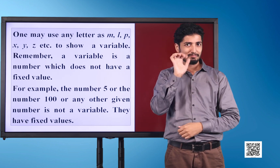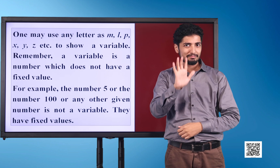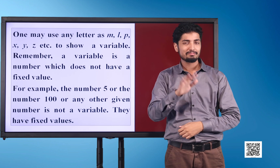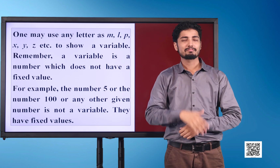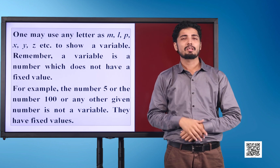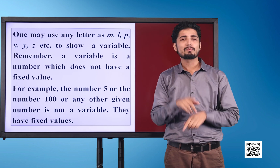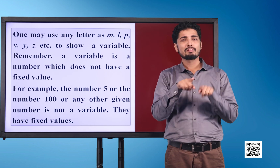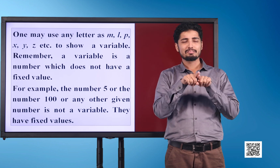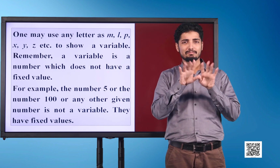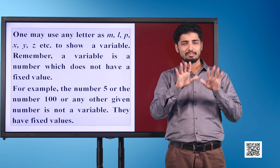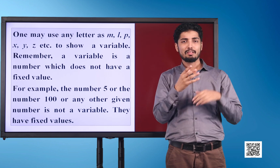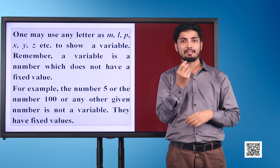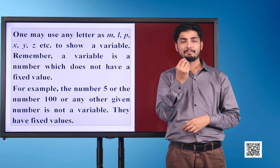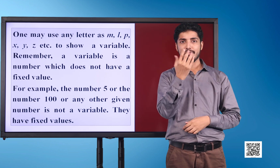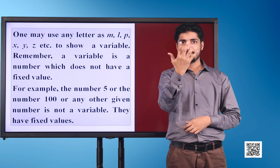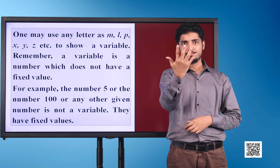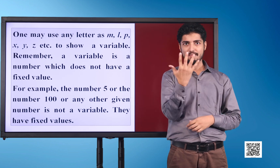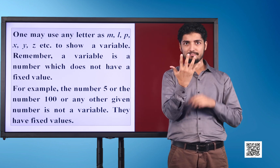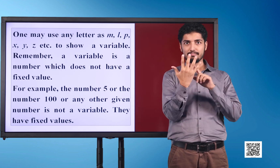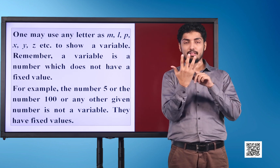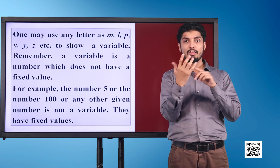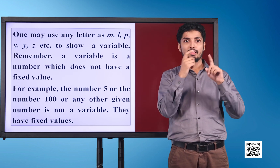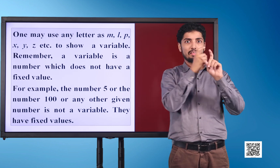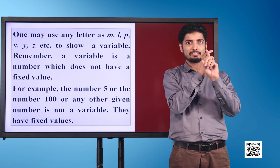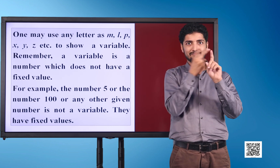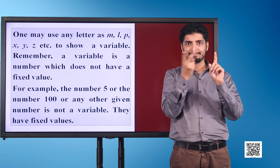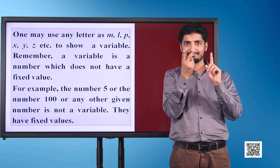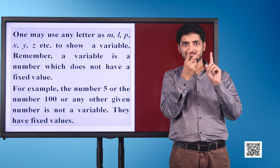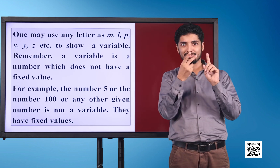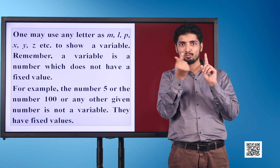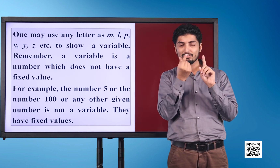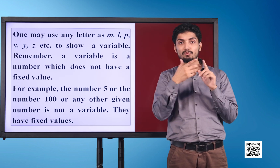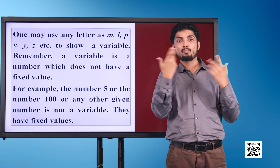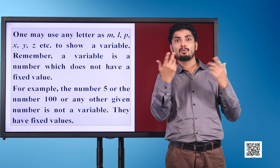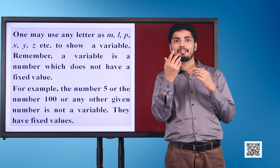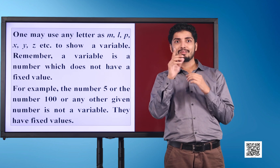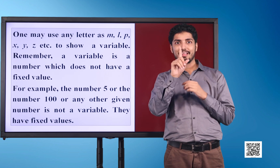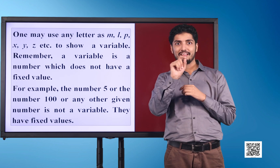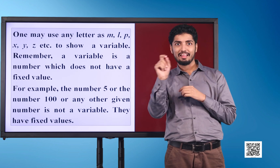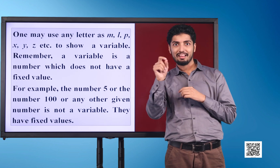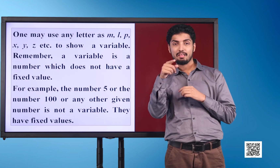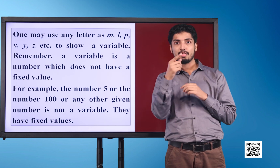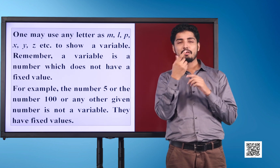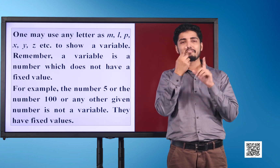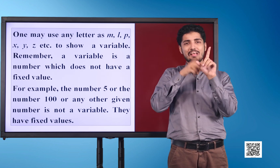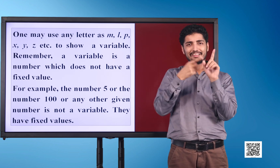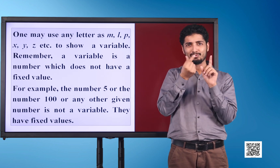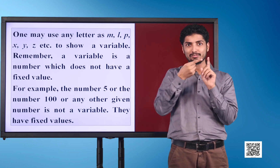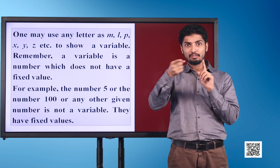For example, the number 5 or the number 100 or any other given number is not